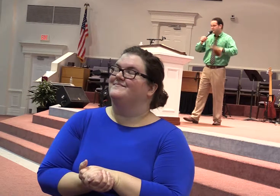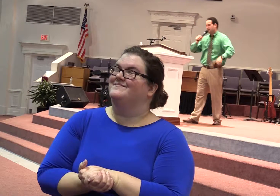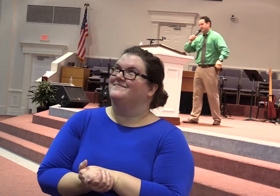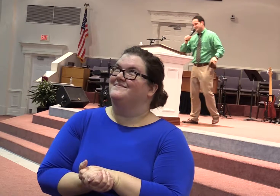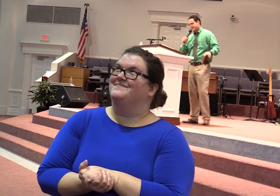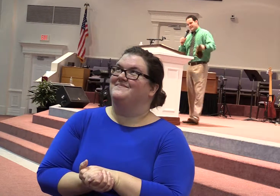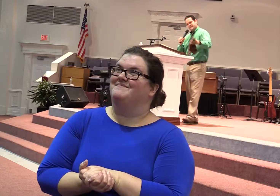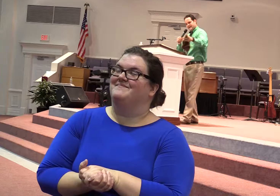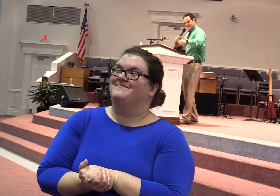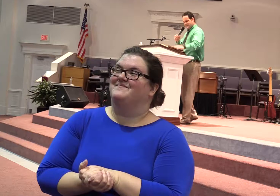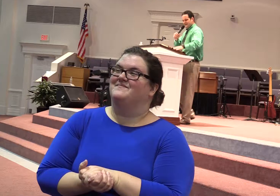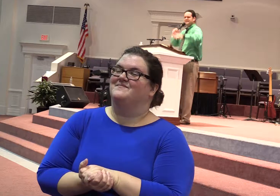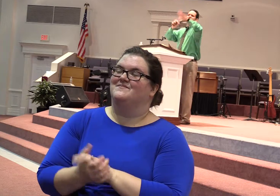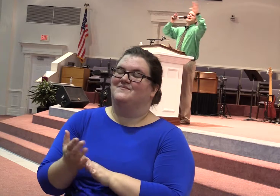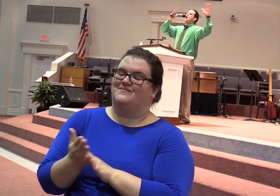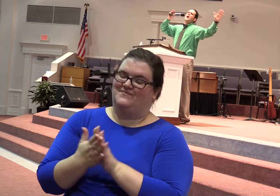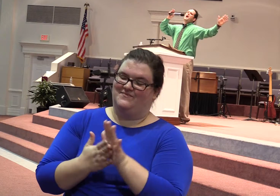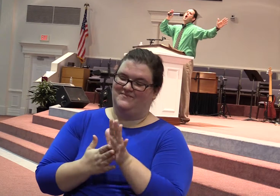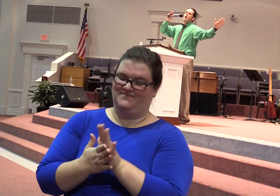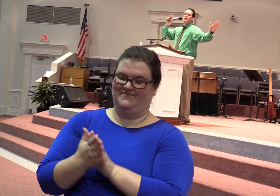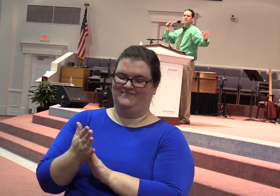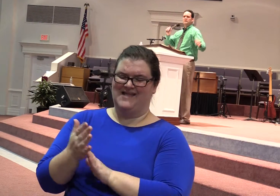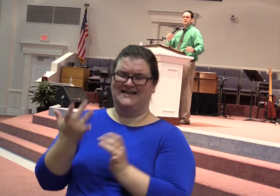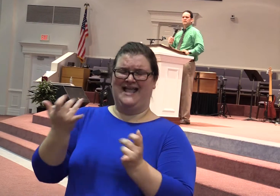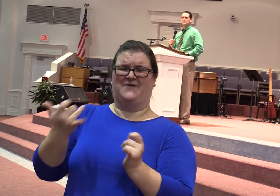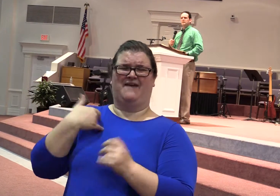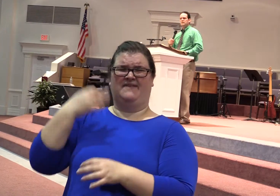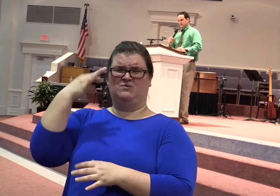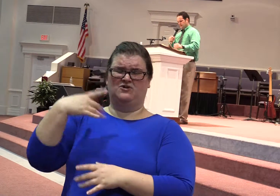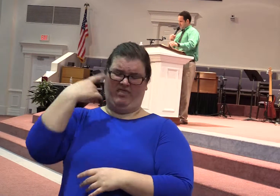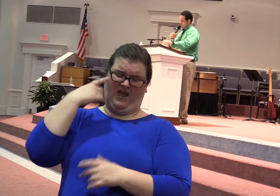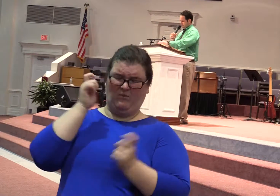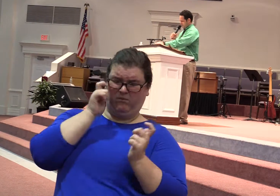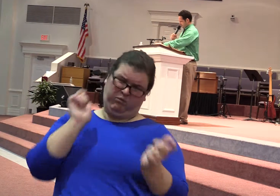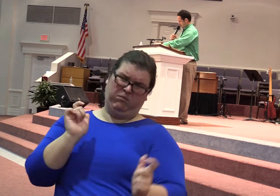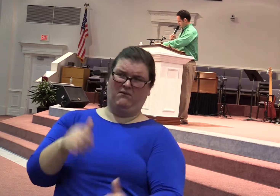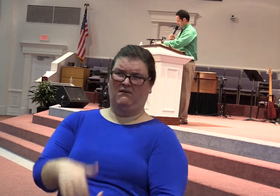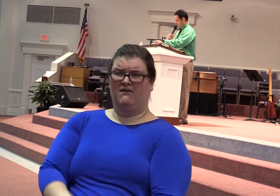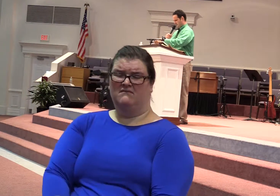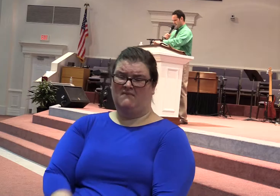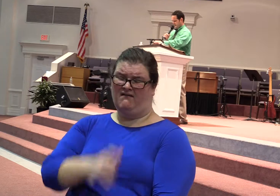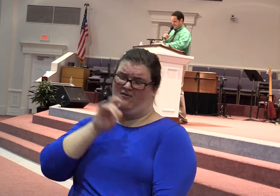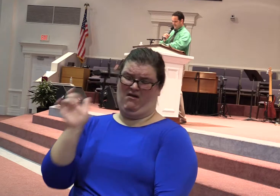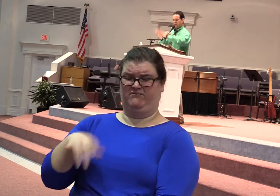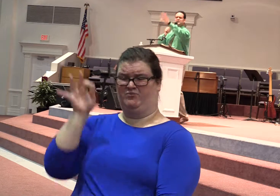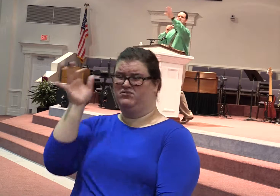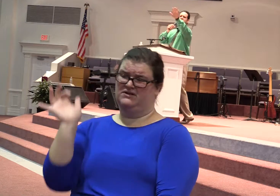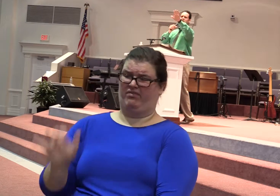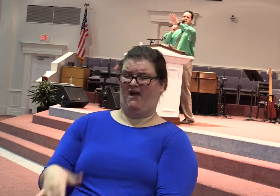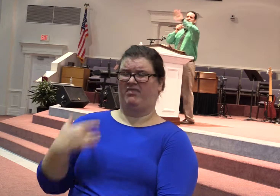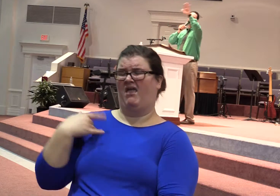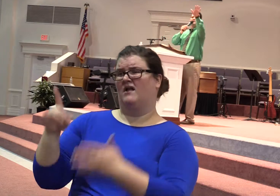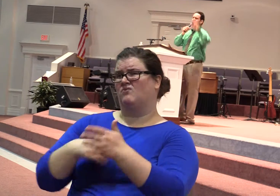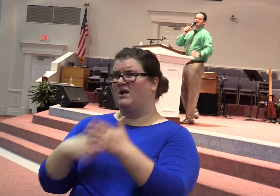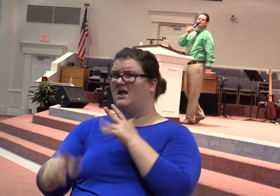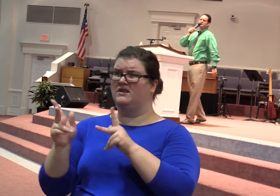all of a sudden they think they know it all. Well, I don't need to preach that. You know, that's condemning.